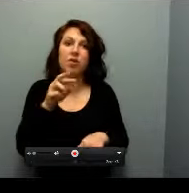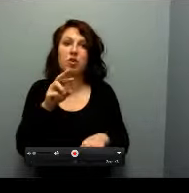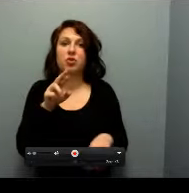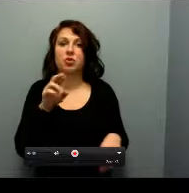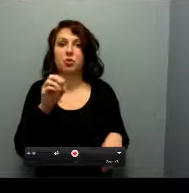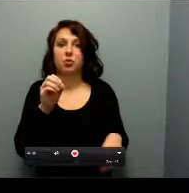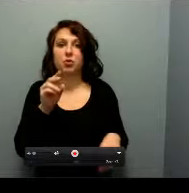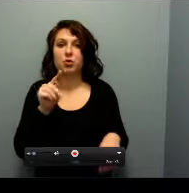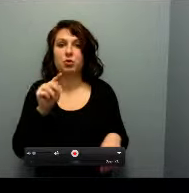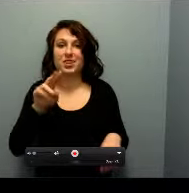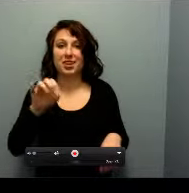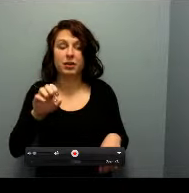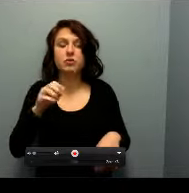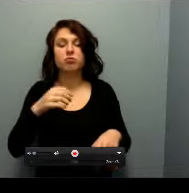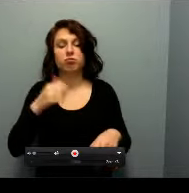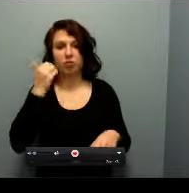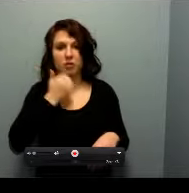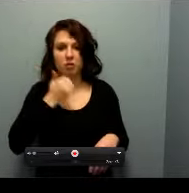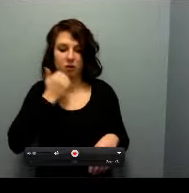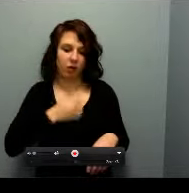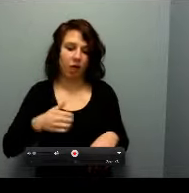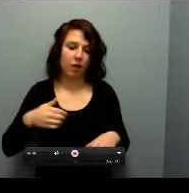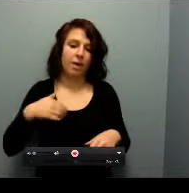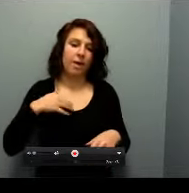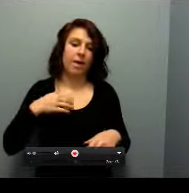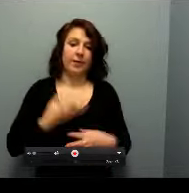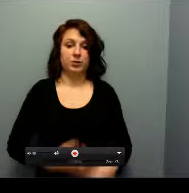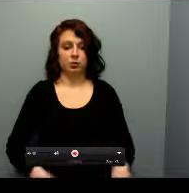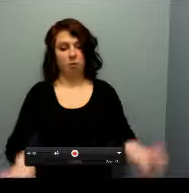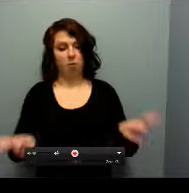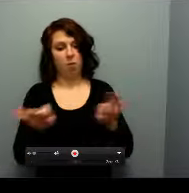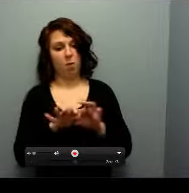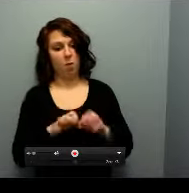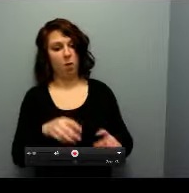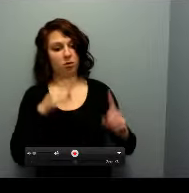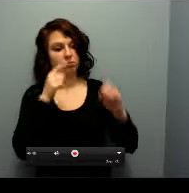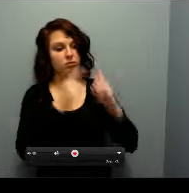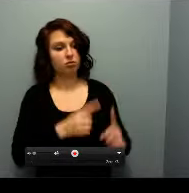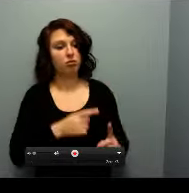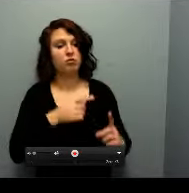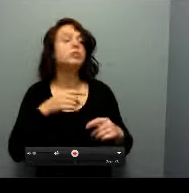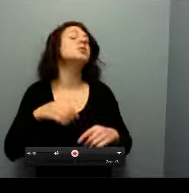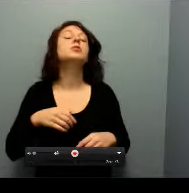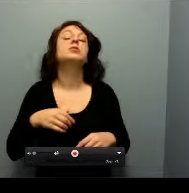day. These are the important, critical goals that they've had for the year.